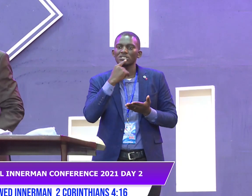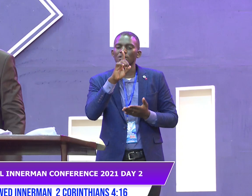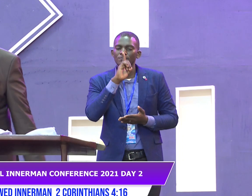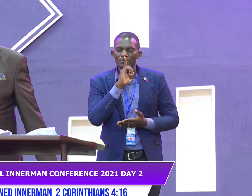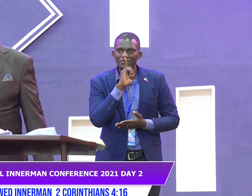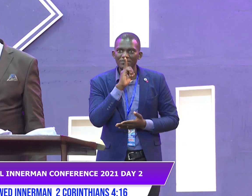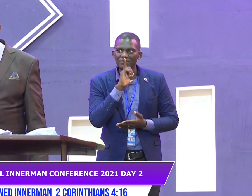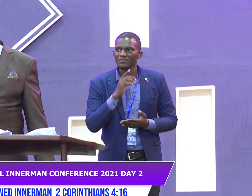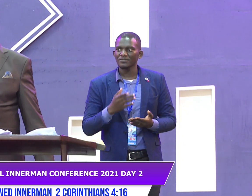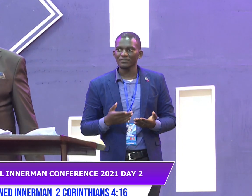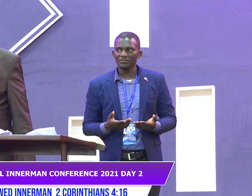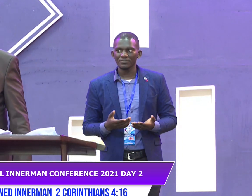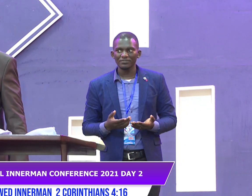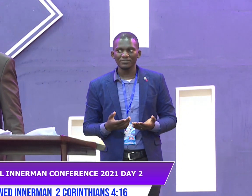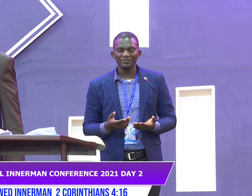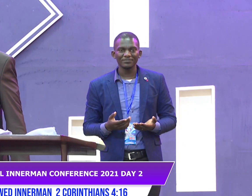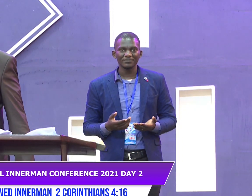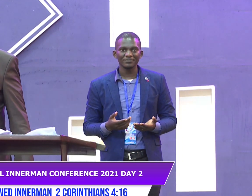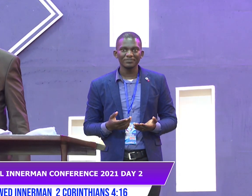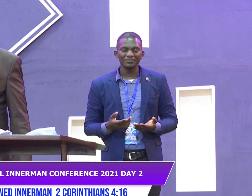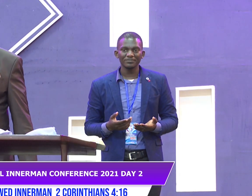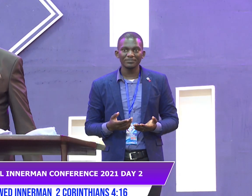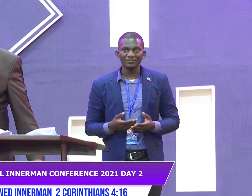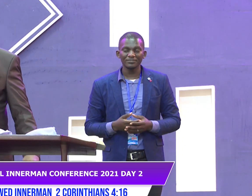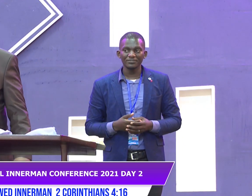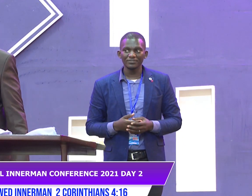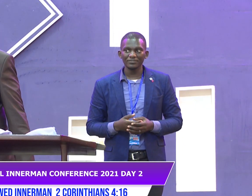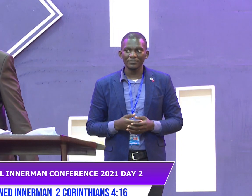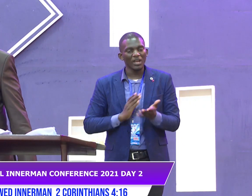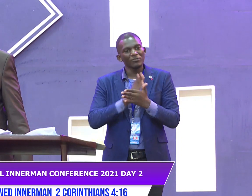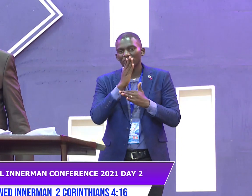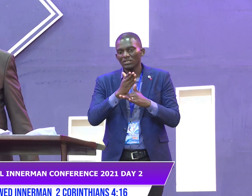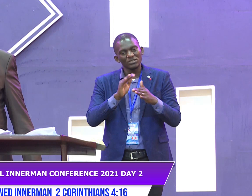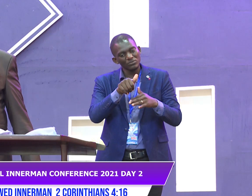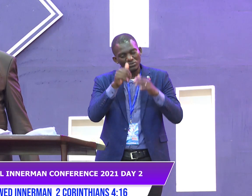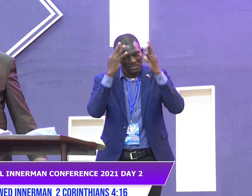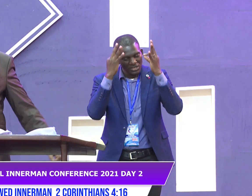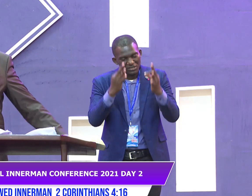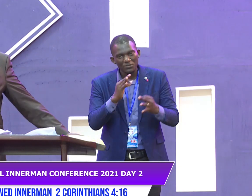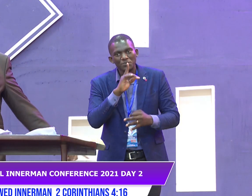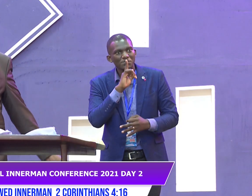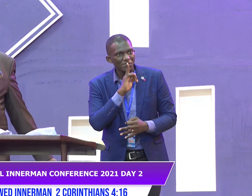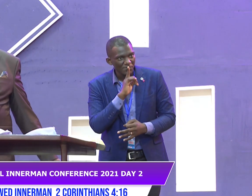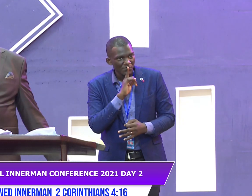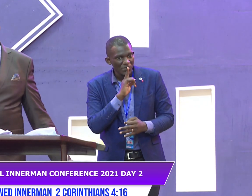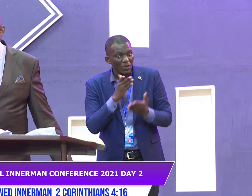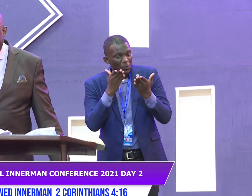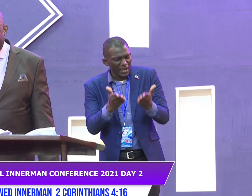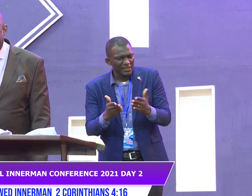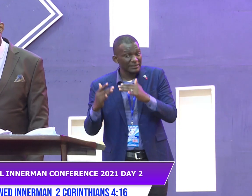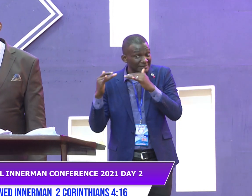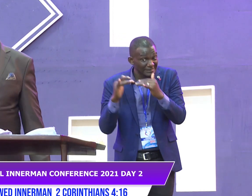then inside of you there is a voice that tells you don't speak. No tayogera. And then you don't speak.